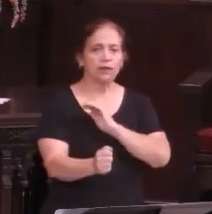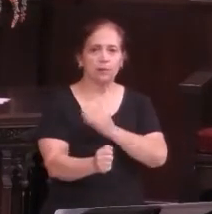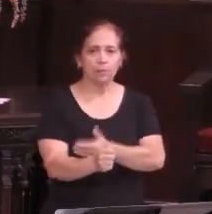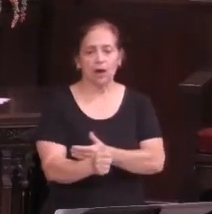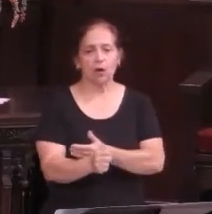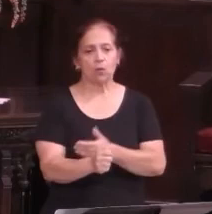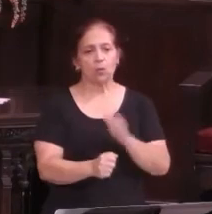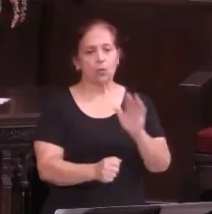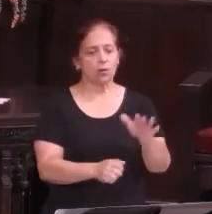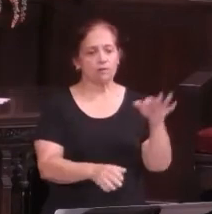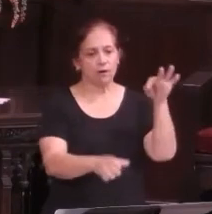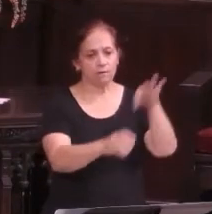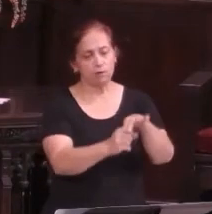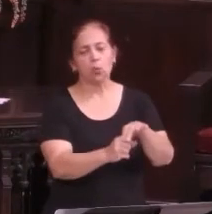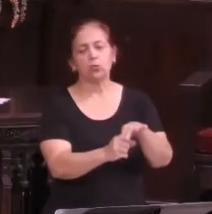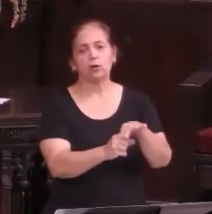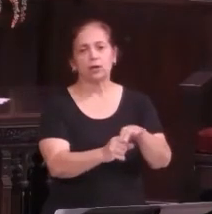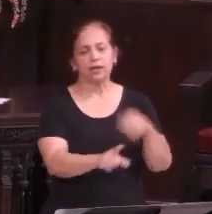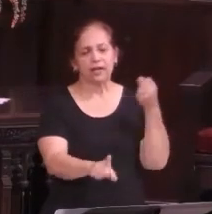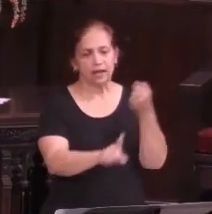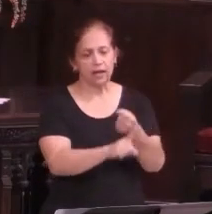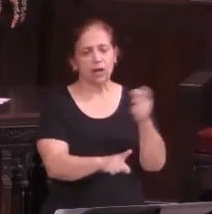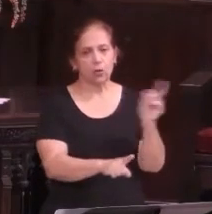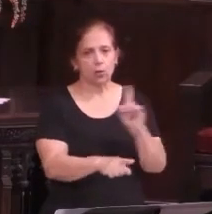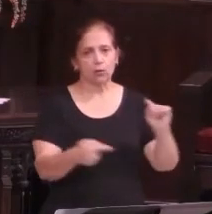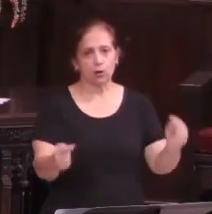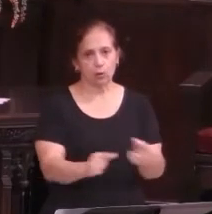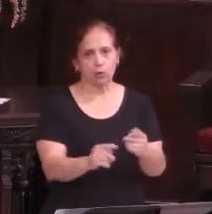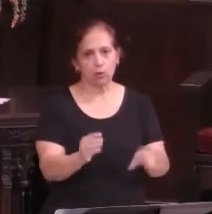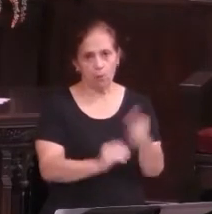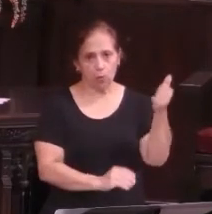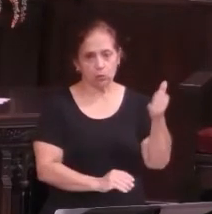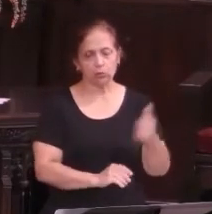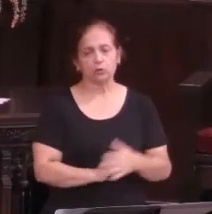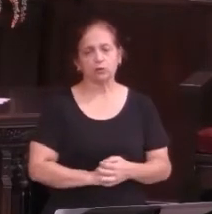of their vote hitting where it hurts most.